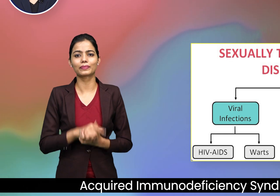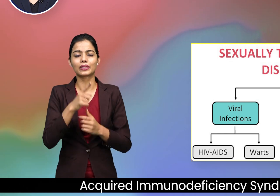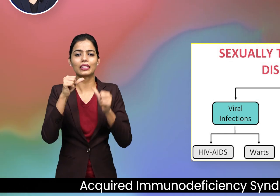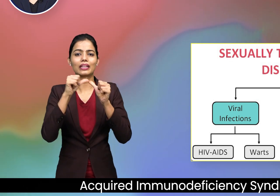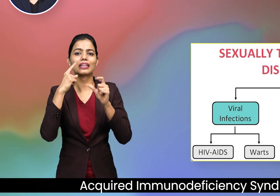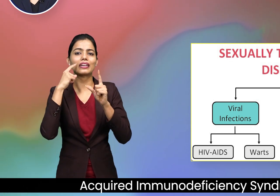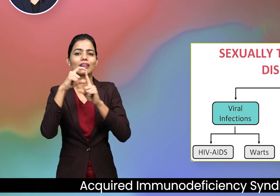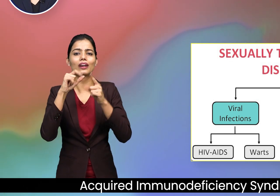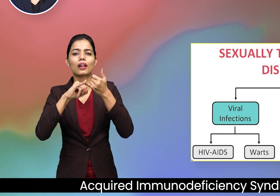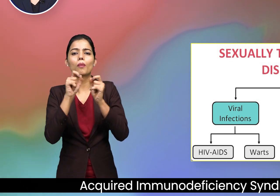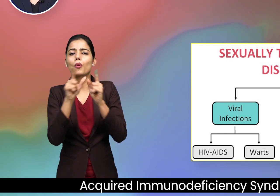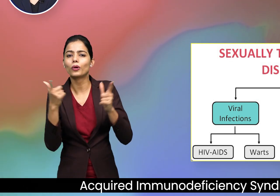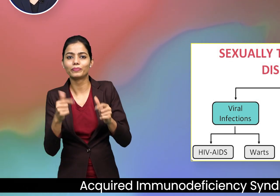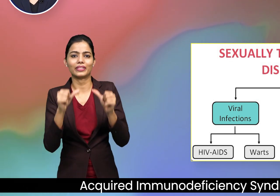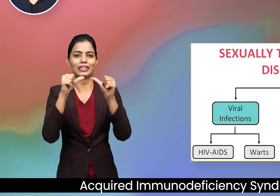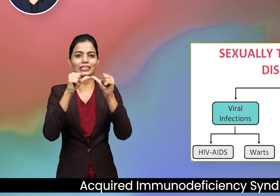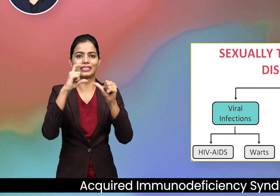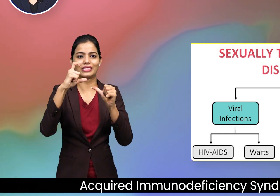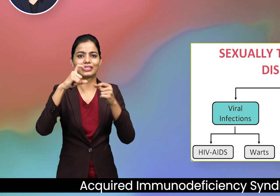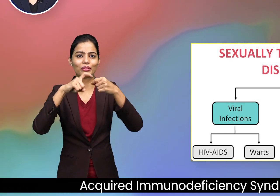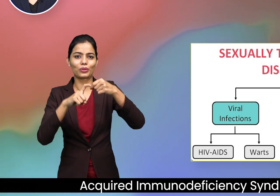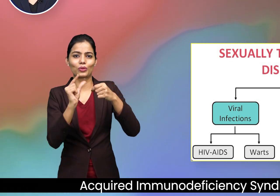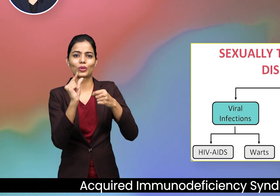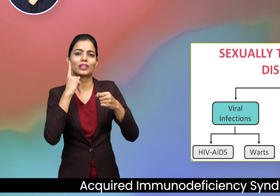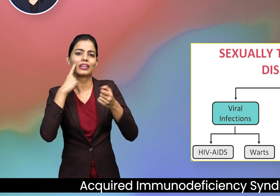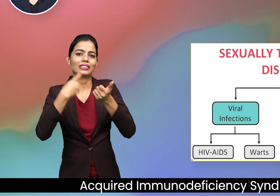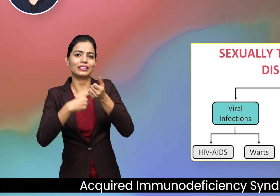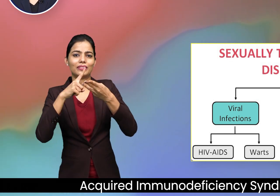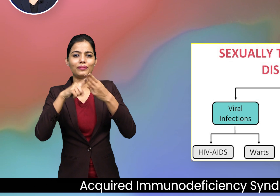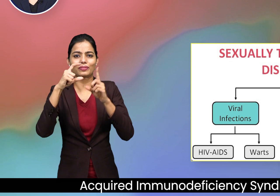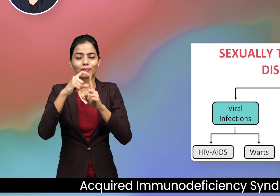acquired immunodeficiency syndrome, AIDS,